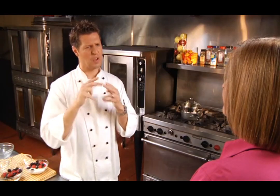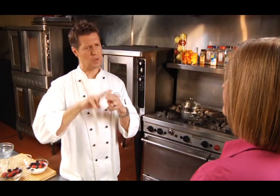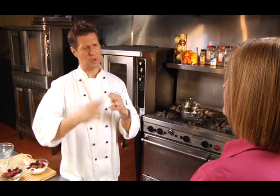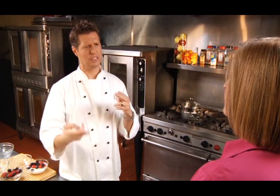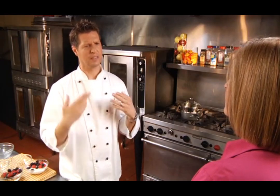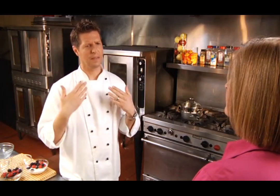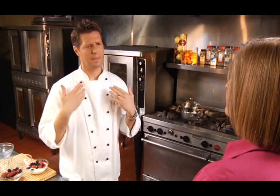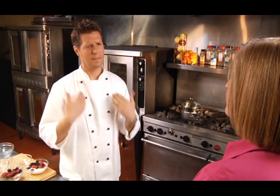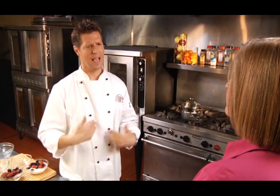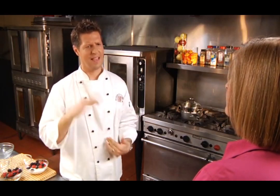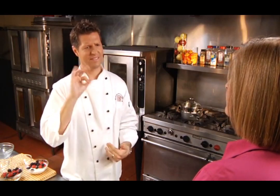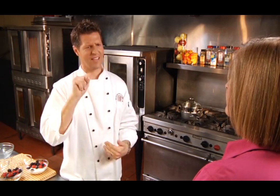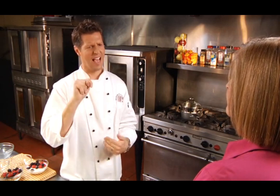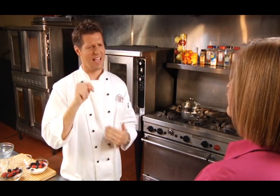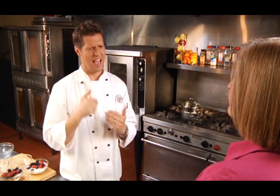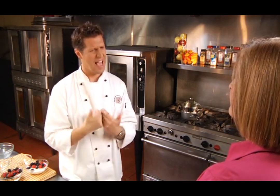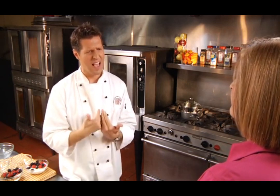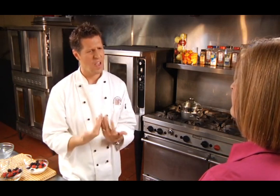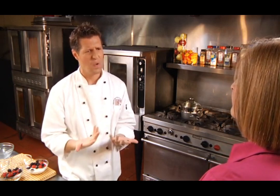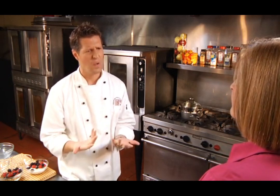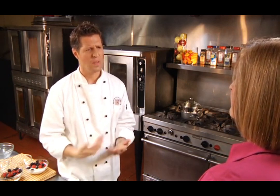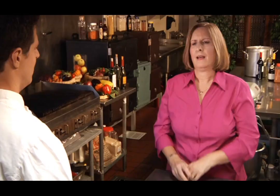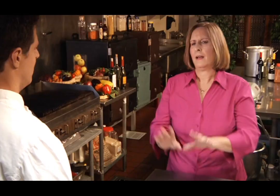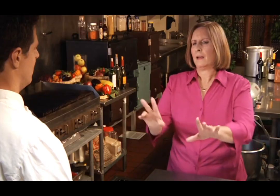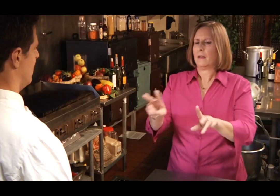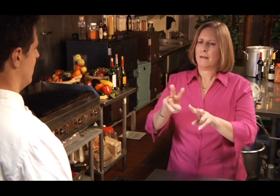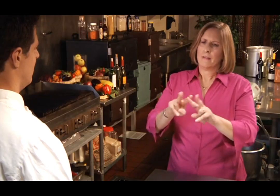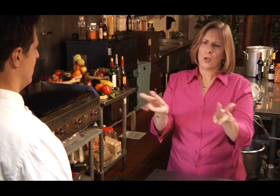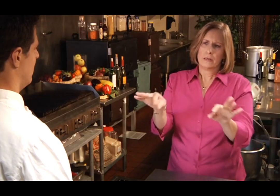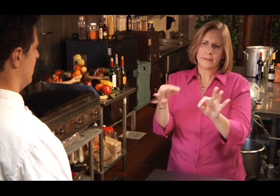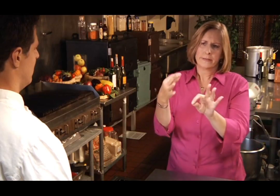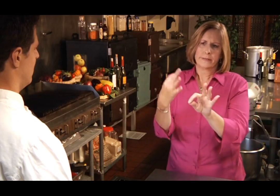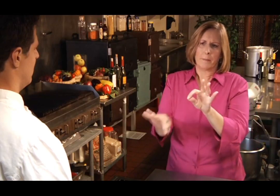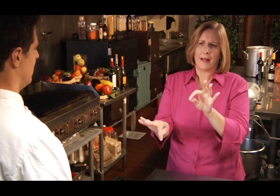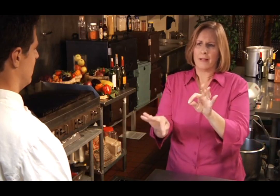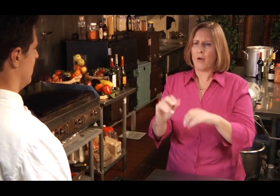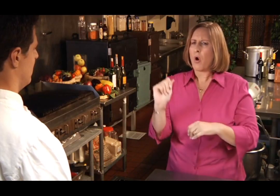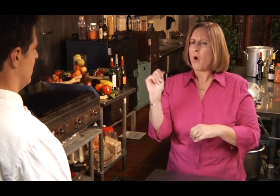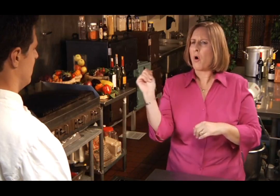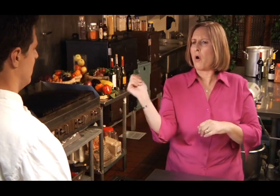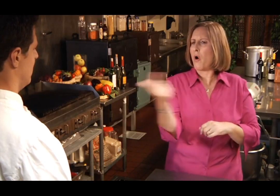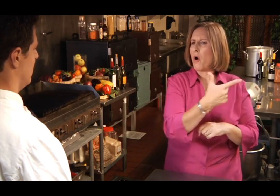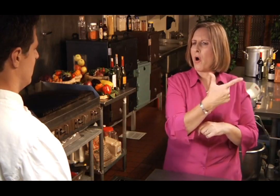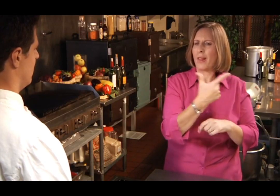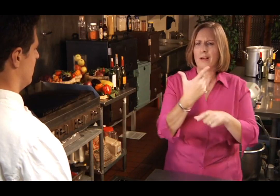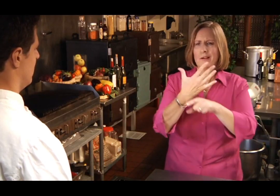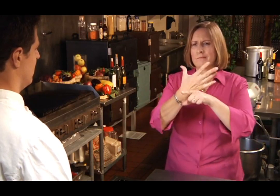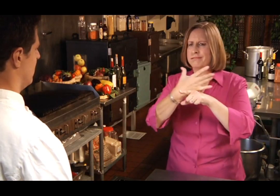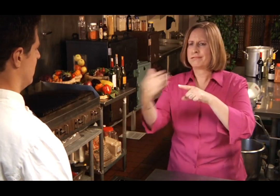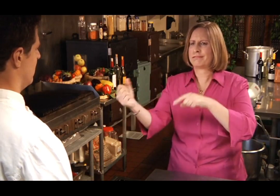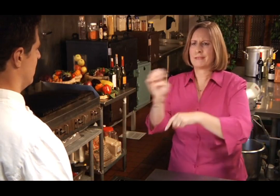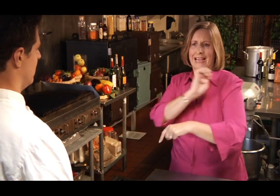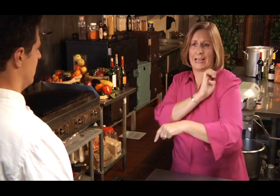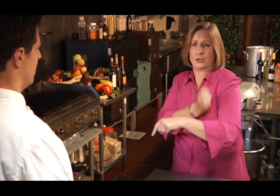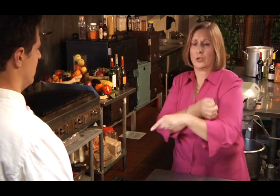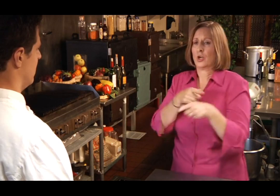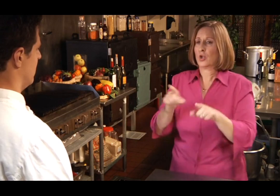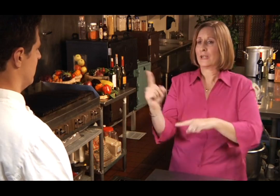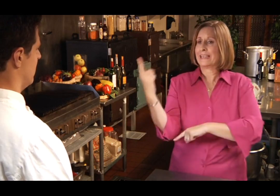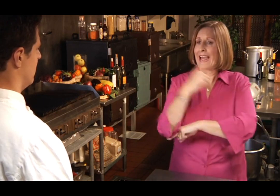How do you lose body fat? It is actually very simple. We all use up energy during the day by